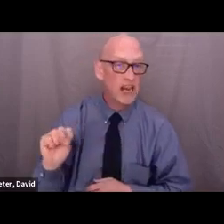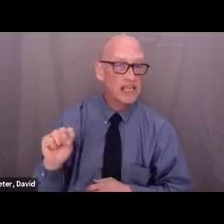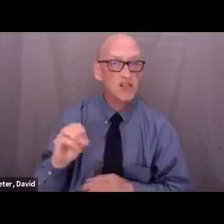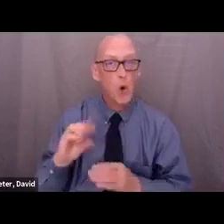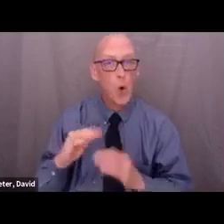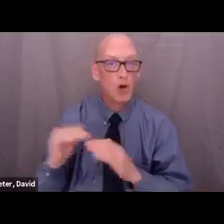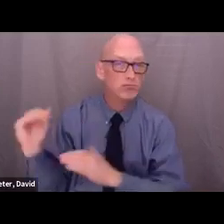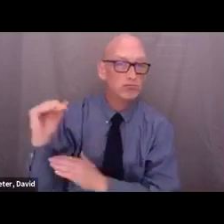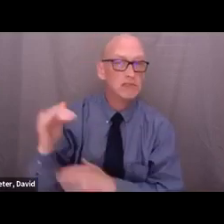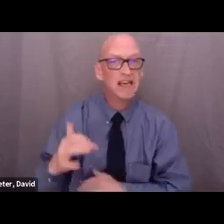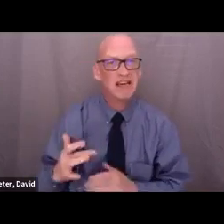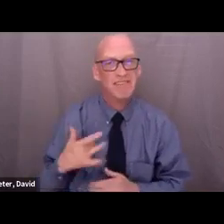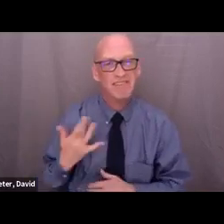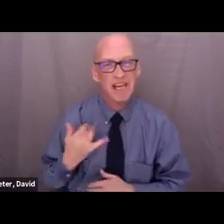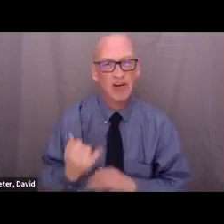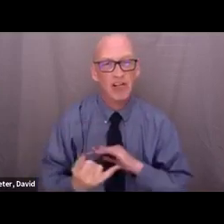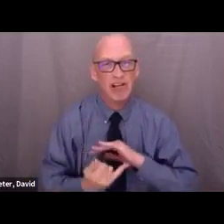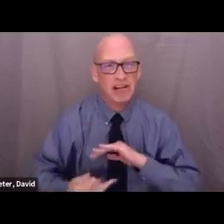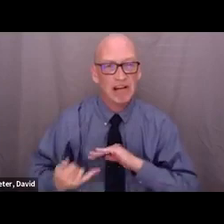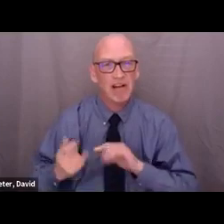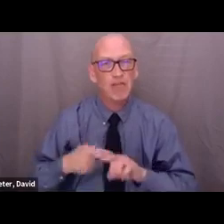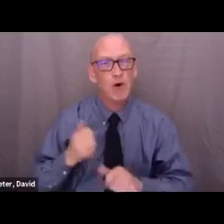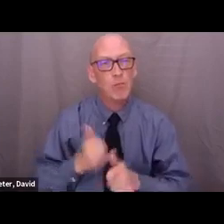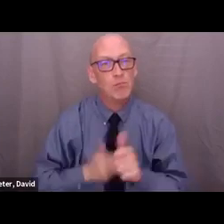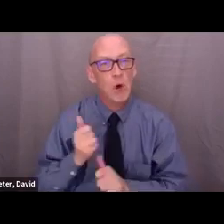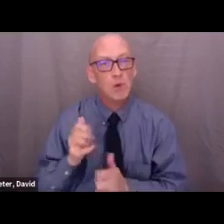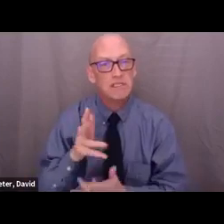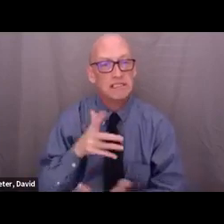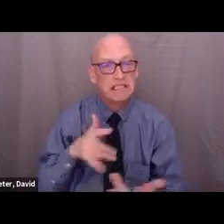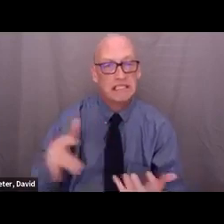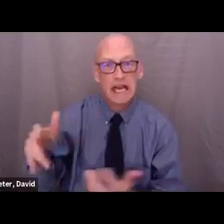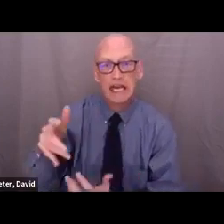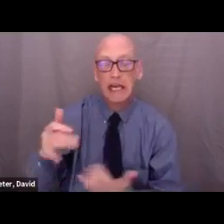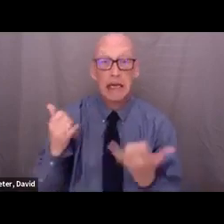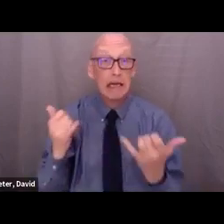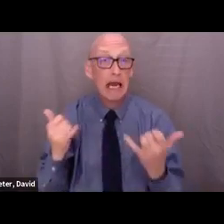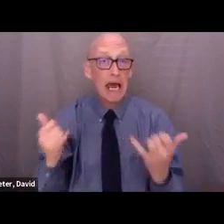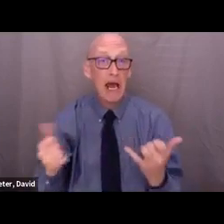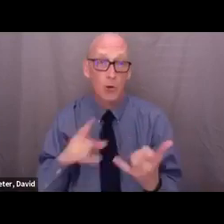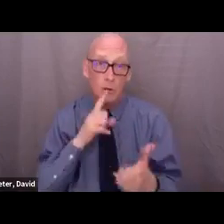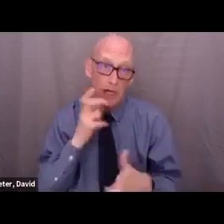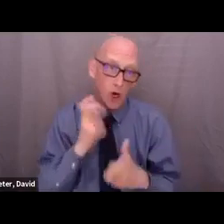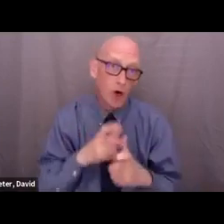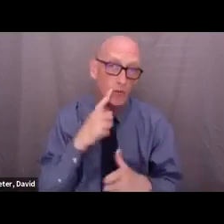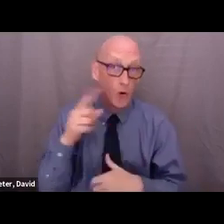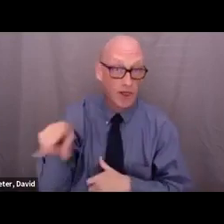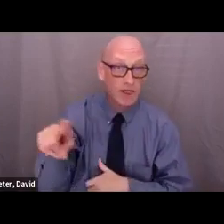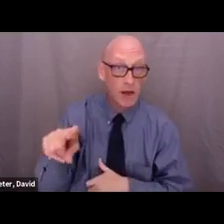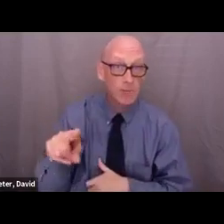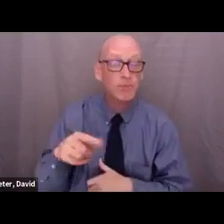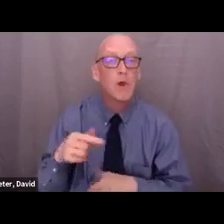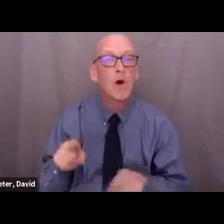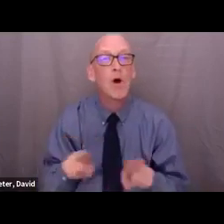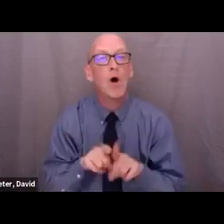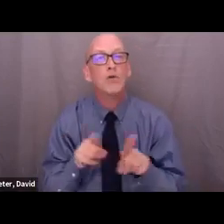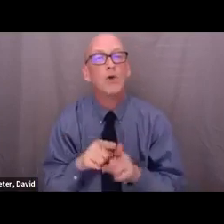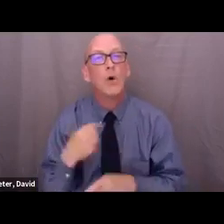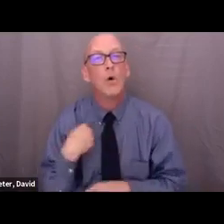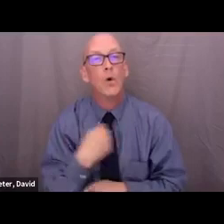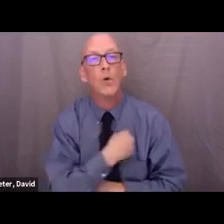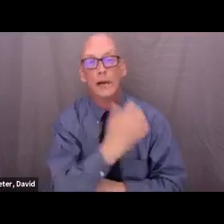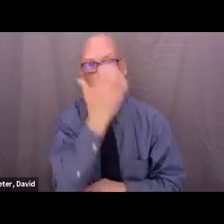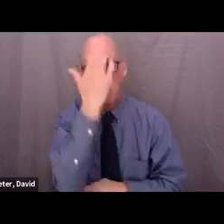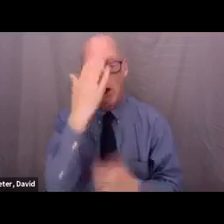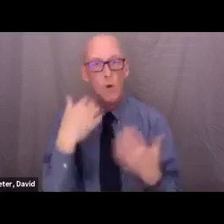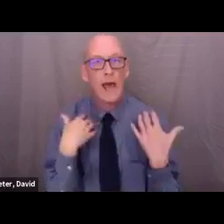feel isolated from most of society, and this time might be particularly difficult for them. We also know that